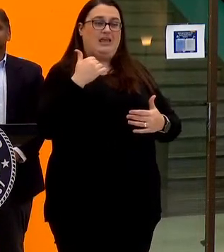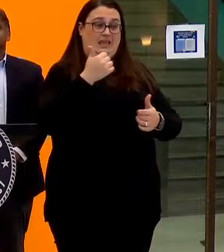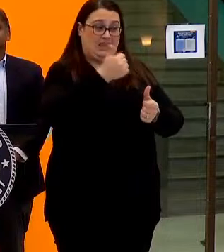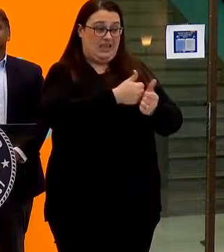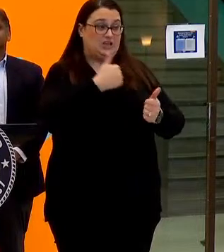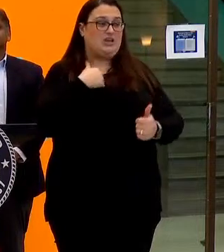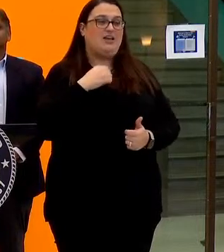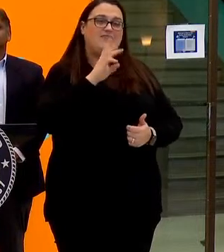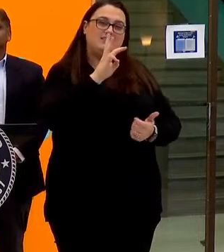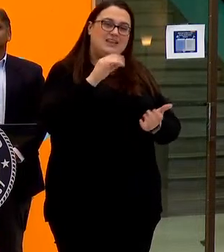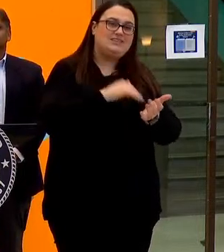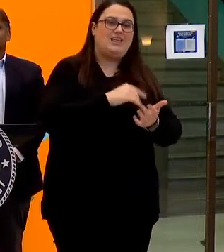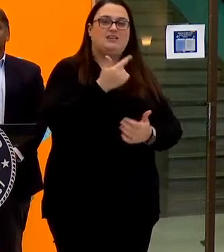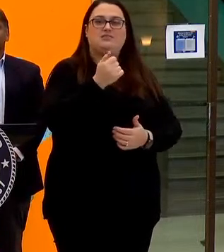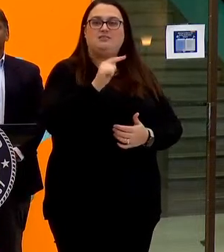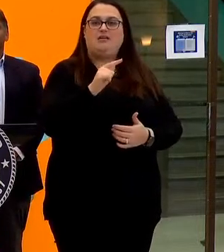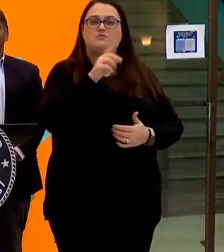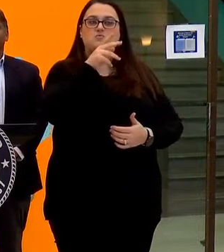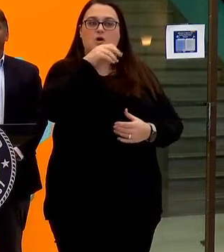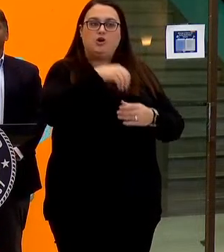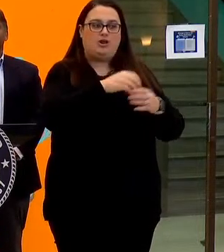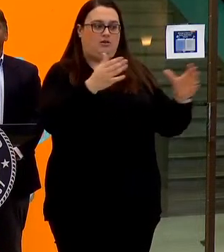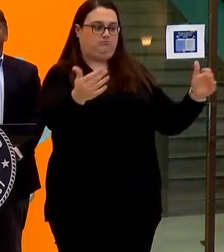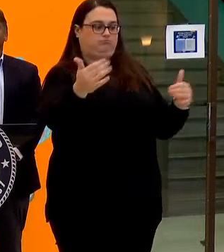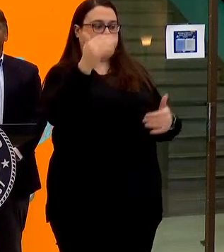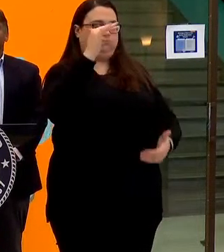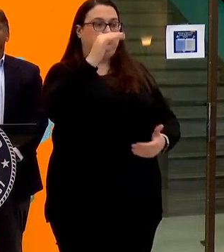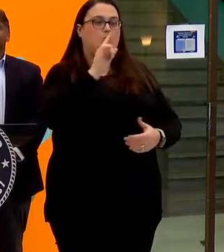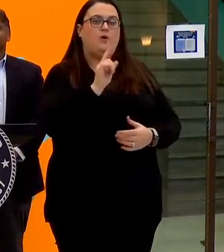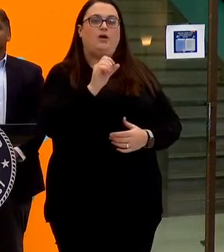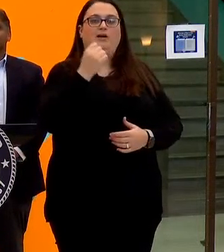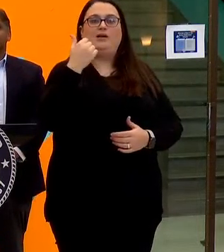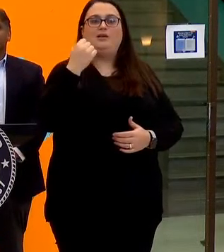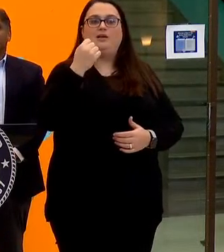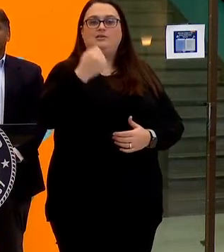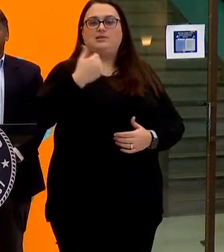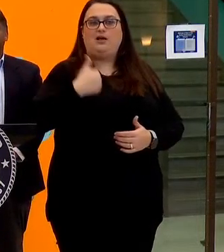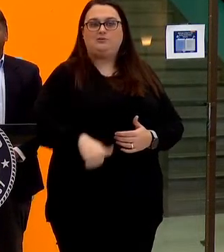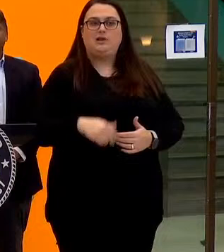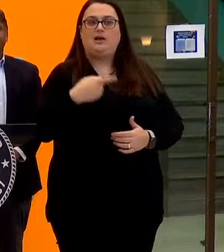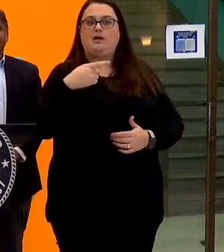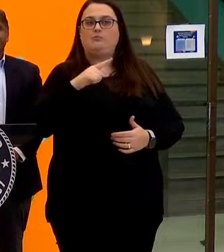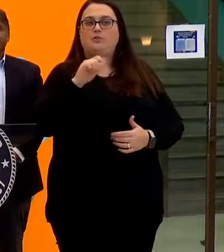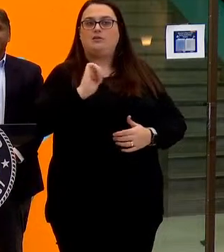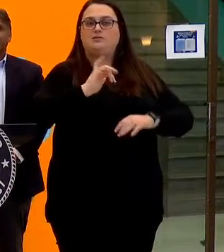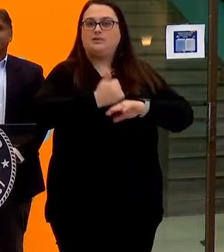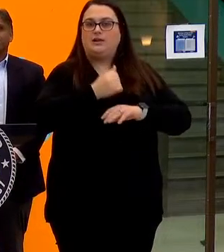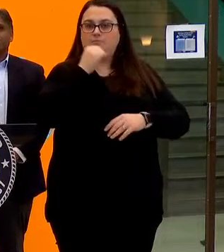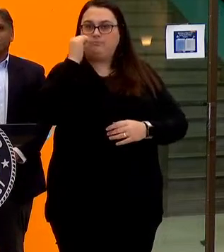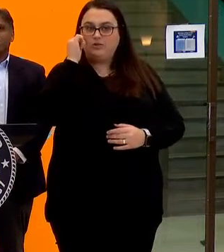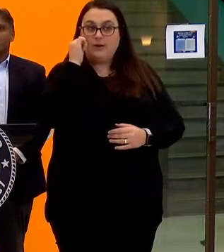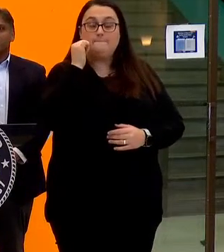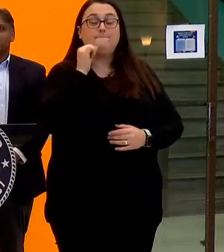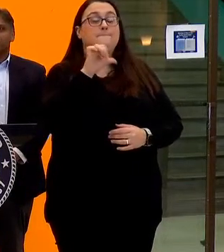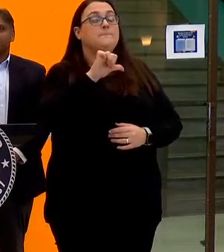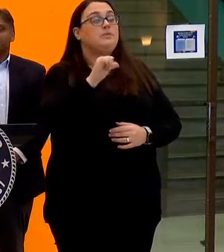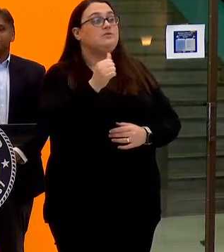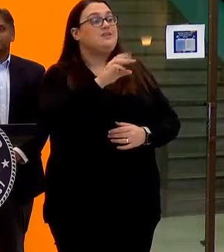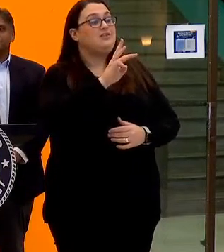have 6,000 gallons of water, again, are at Southside Plaza, which was put in place yesterday. There's